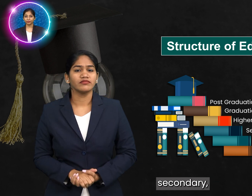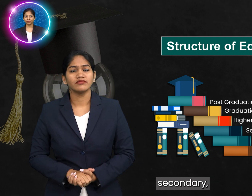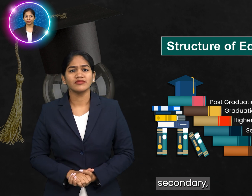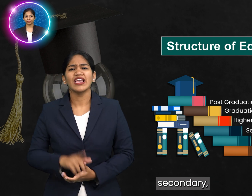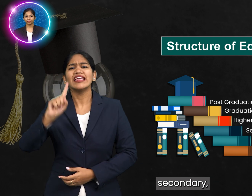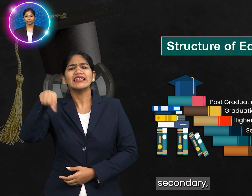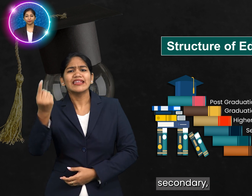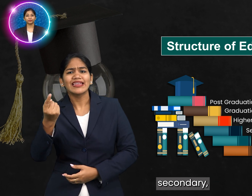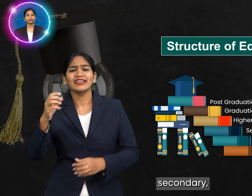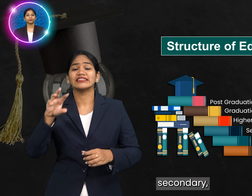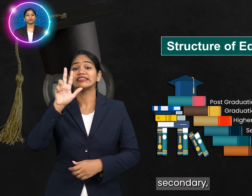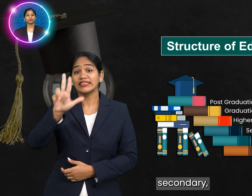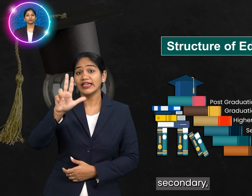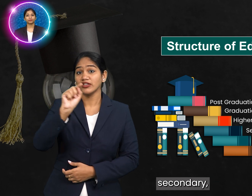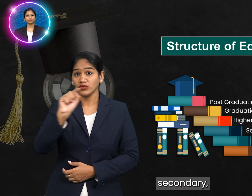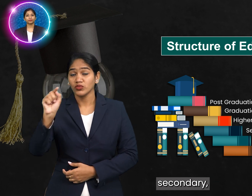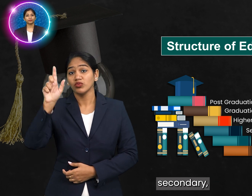secondary,